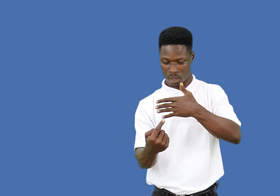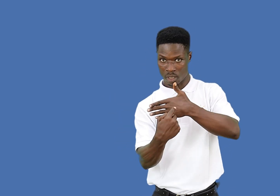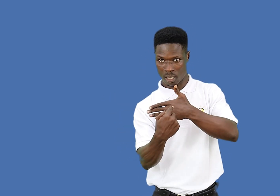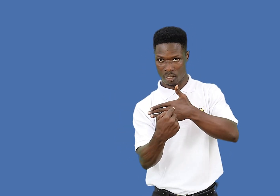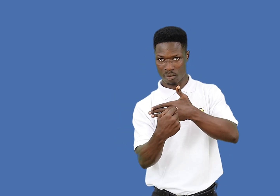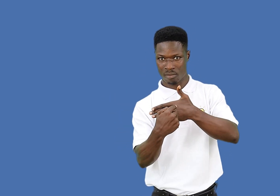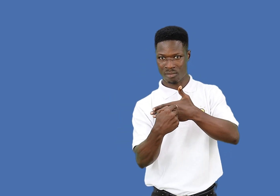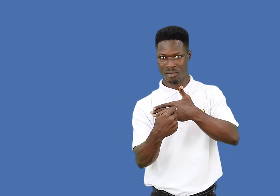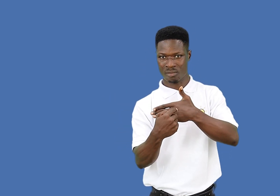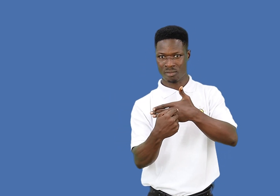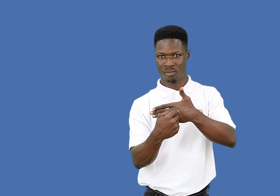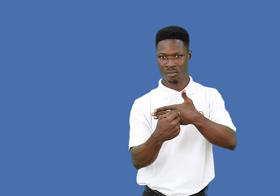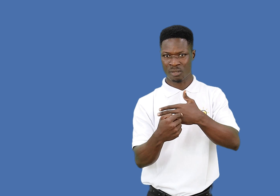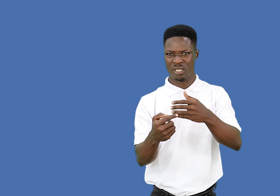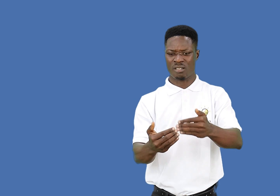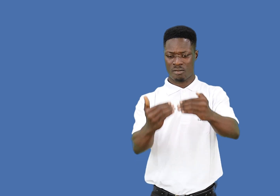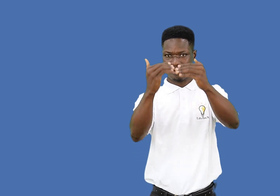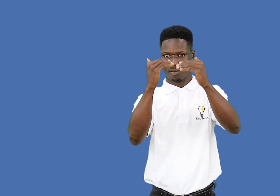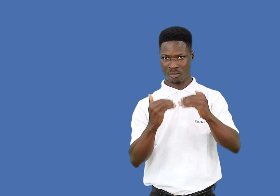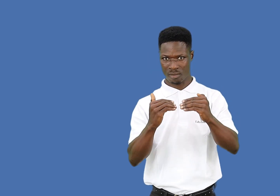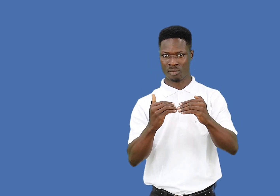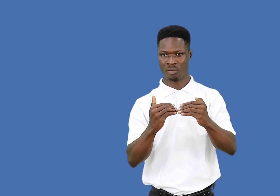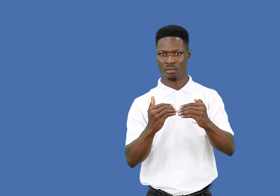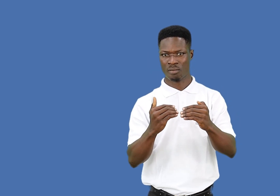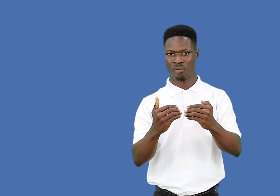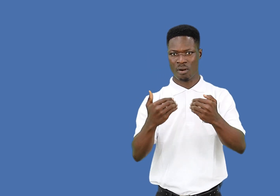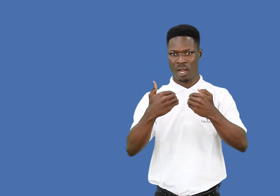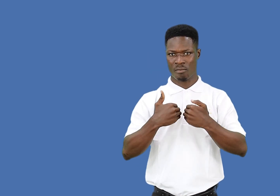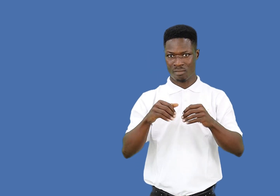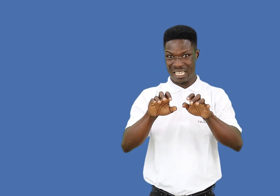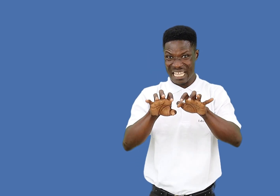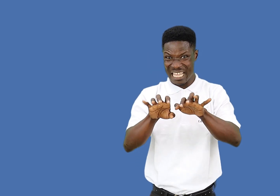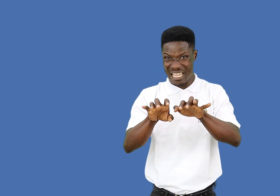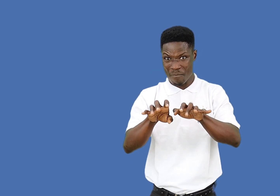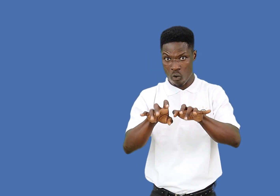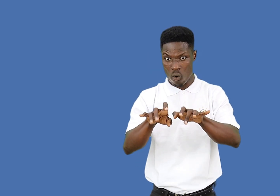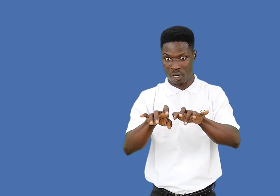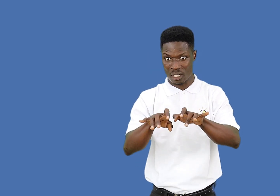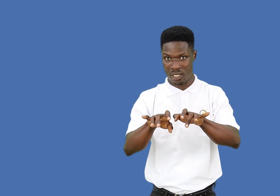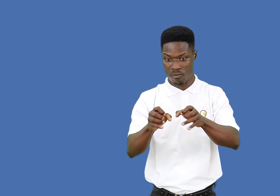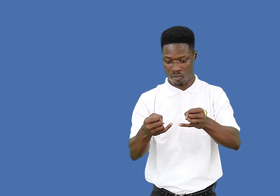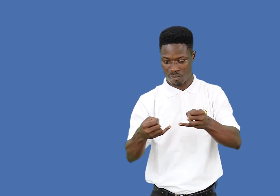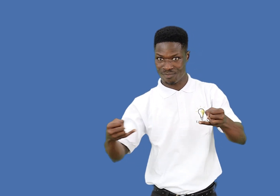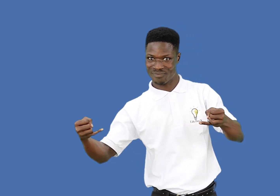The port is at the back. The next one is